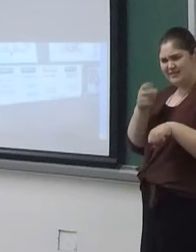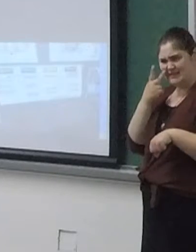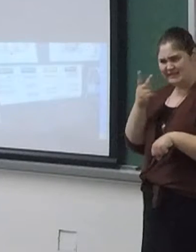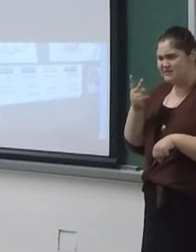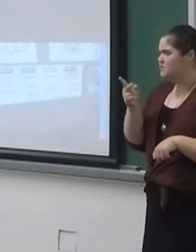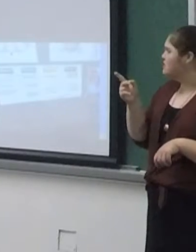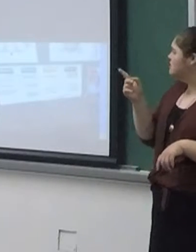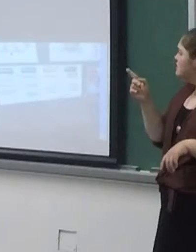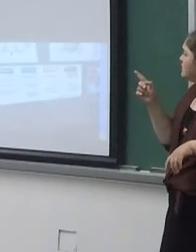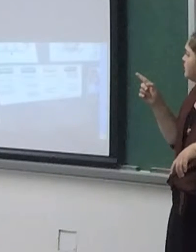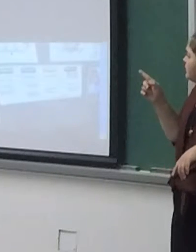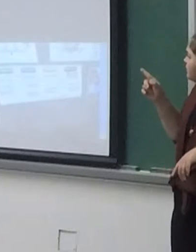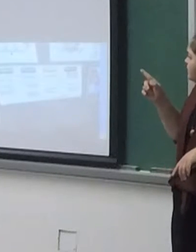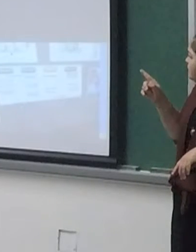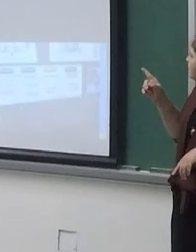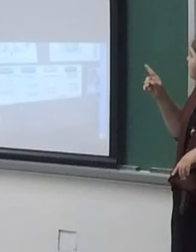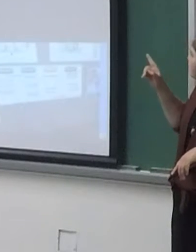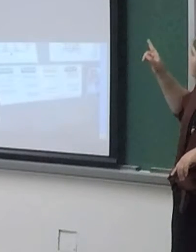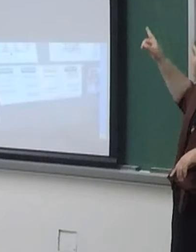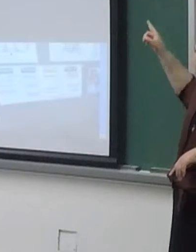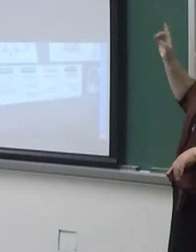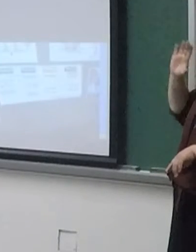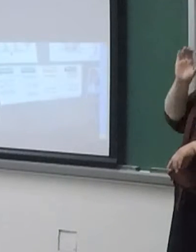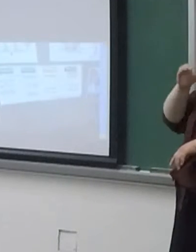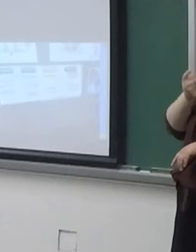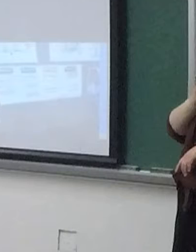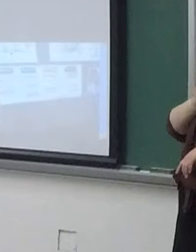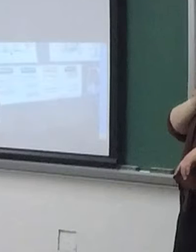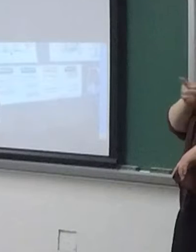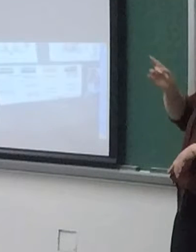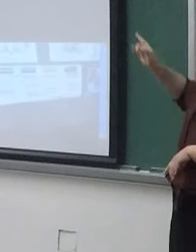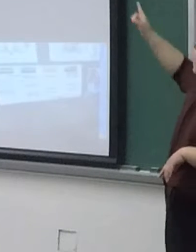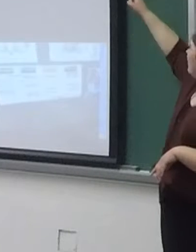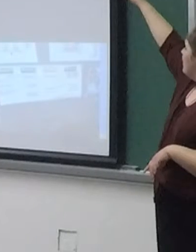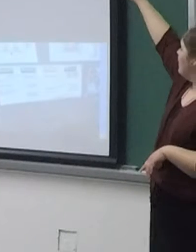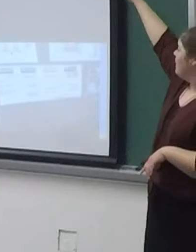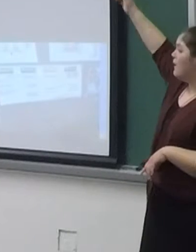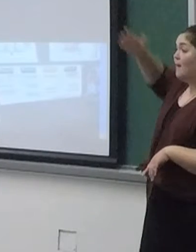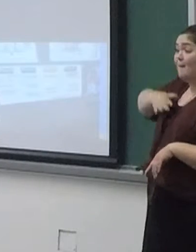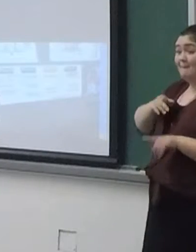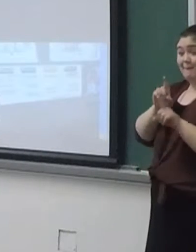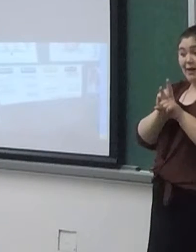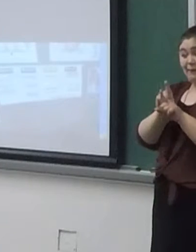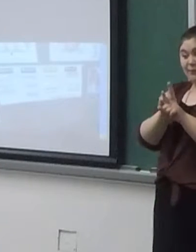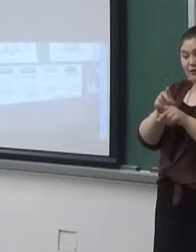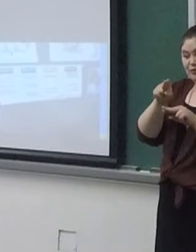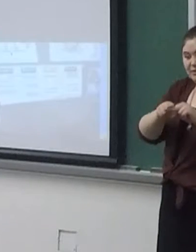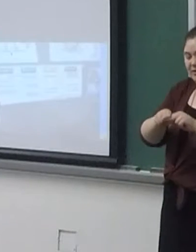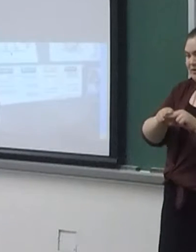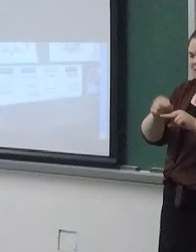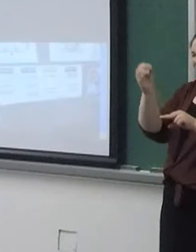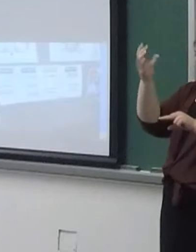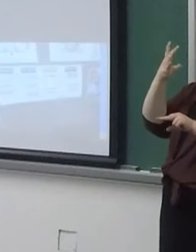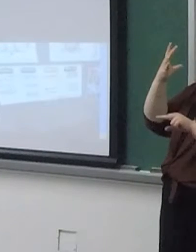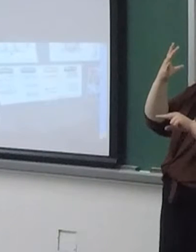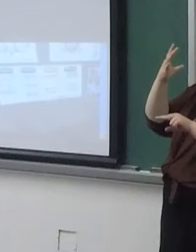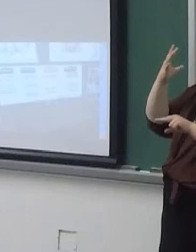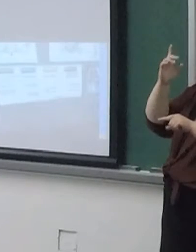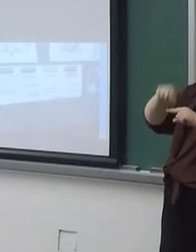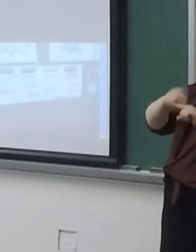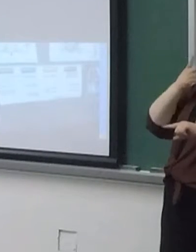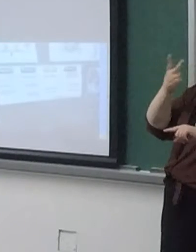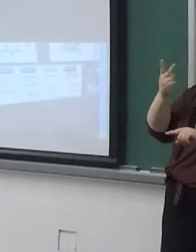corner where that weird light is. My mentor had to sit there and the light was blinding her in the eyes. She had no idea